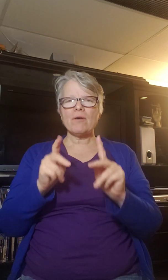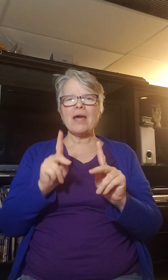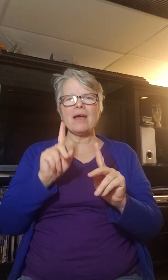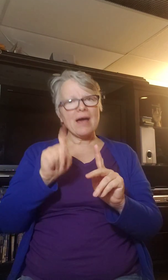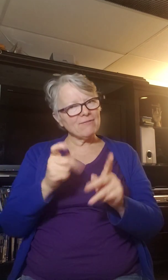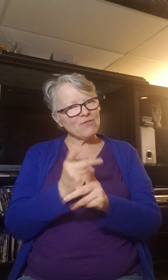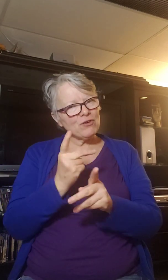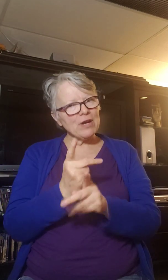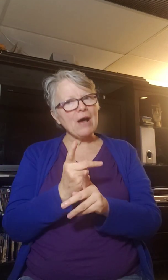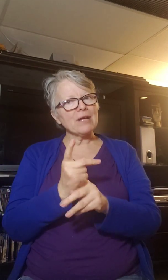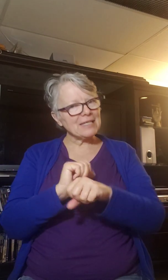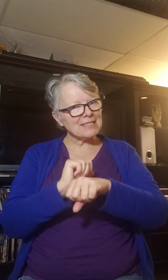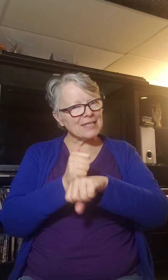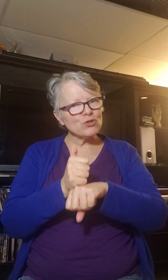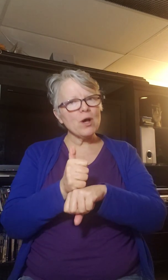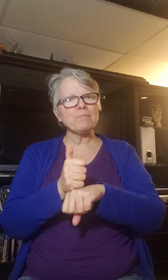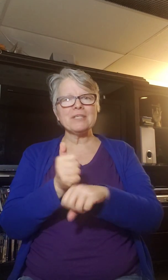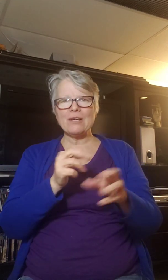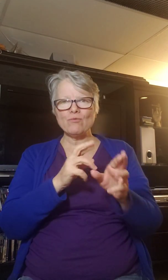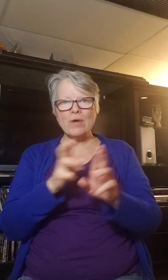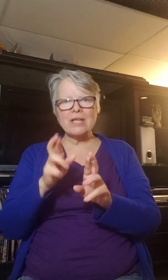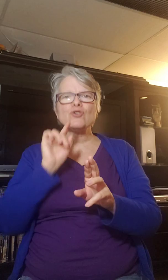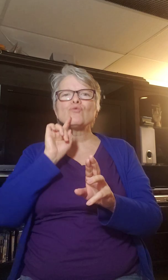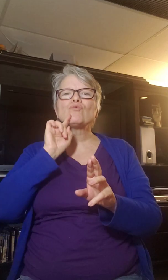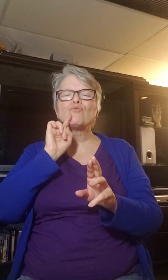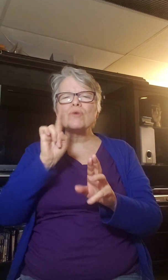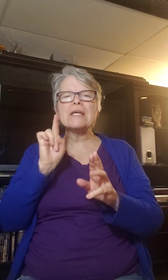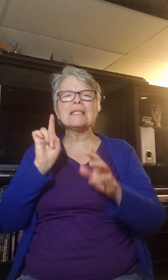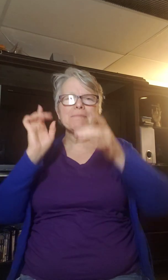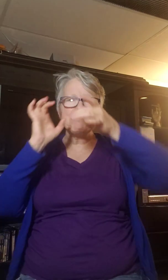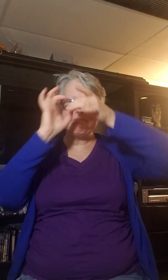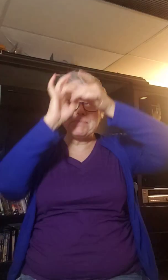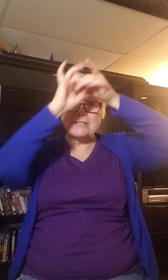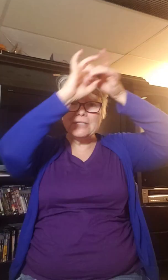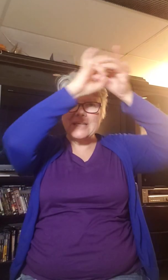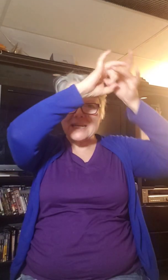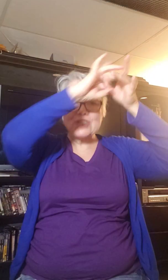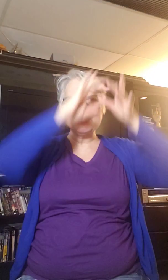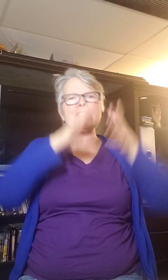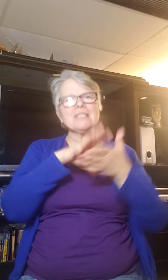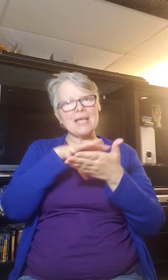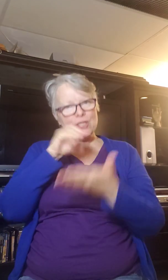okay, I have to figure it out. And it sets you up to get ready to really build connections and learn.